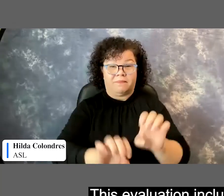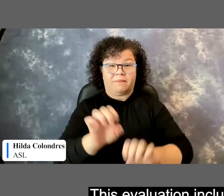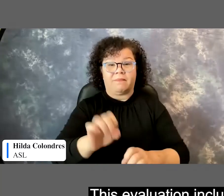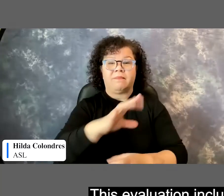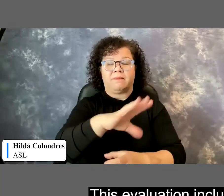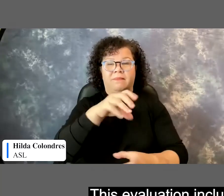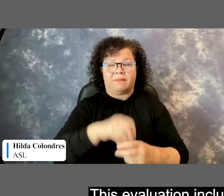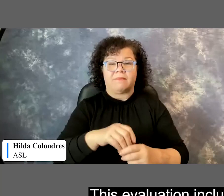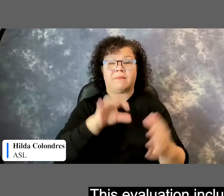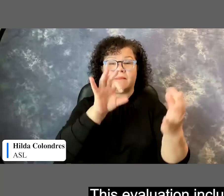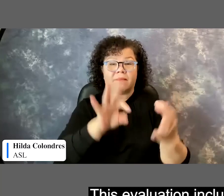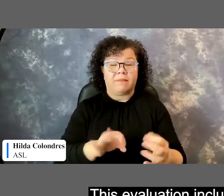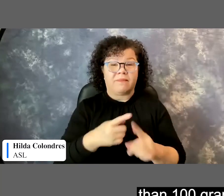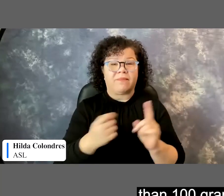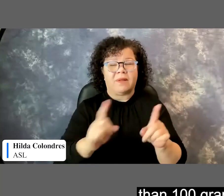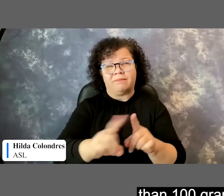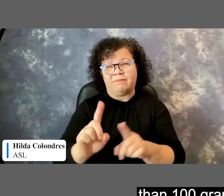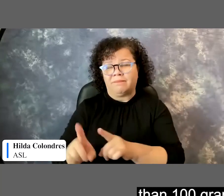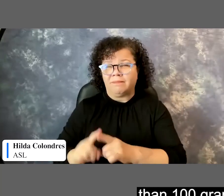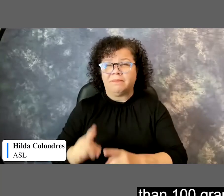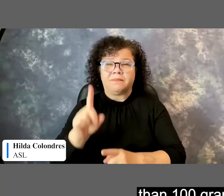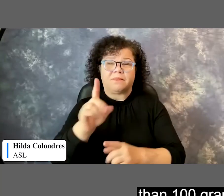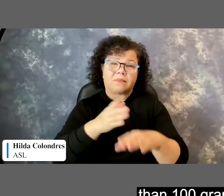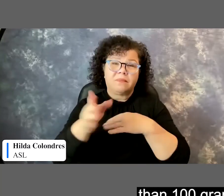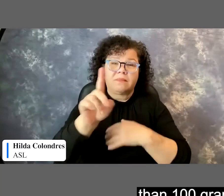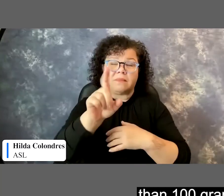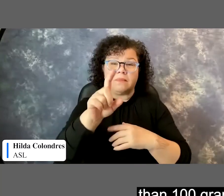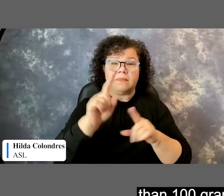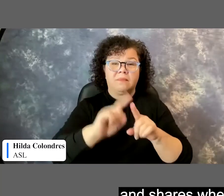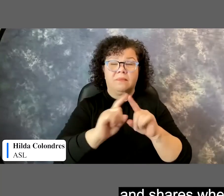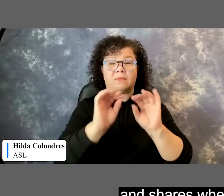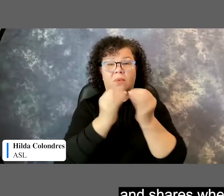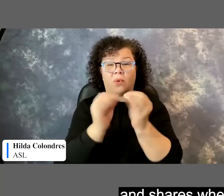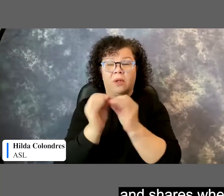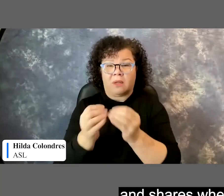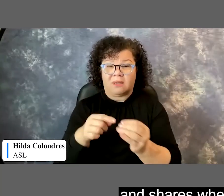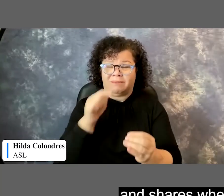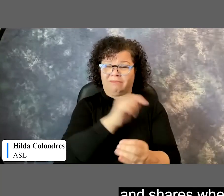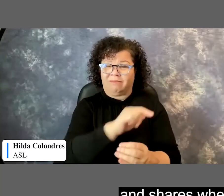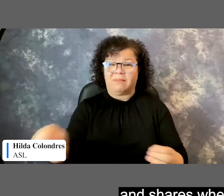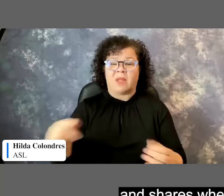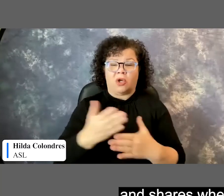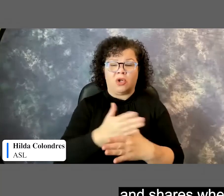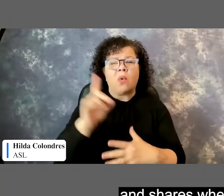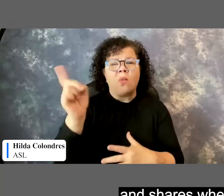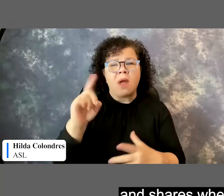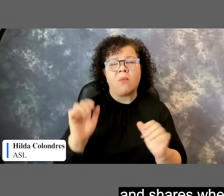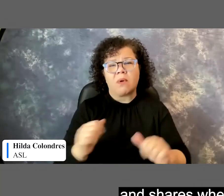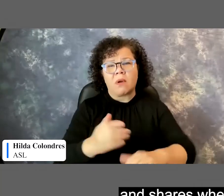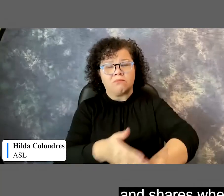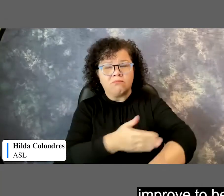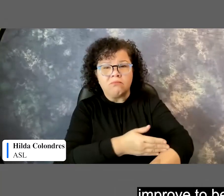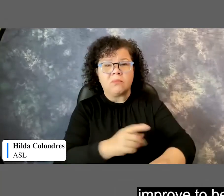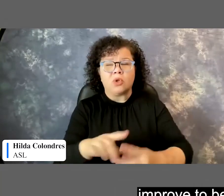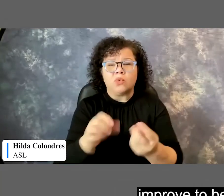feedback from more than 100 grantee organizations and shares where we can grow and improve to better support